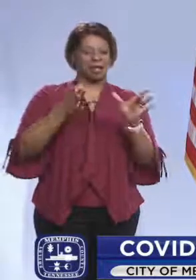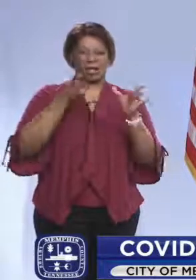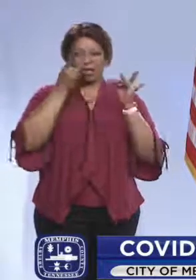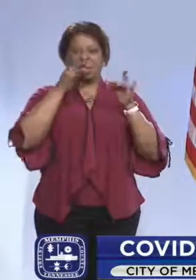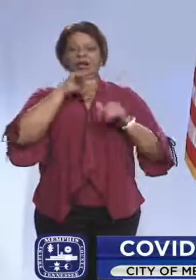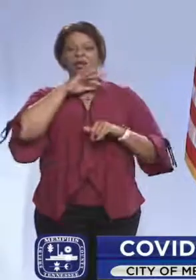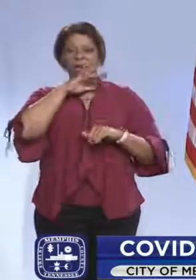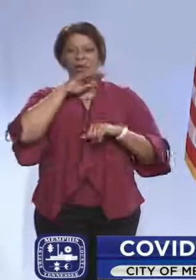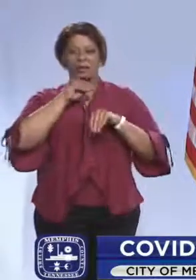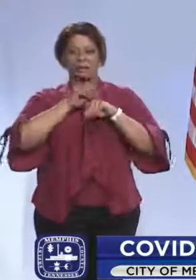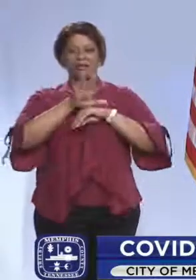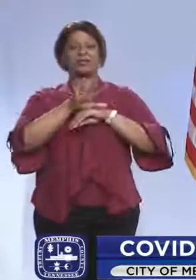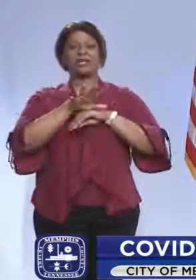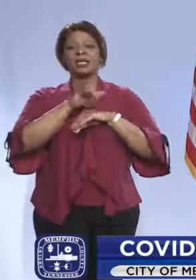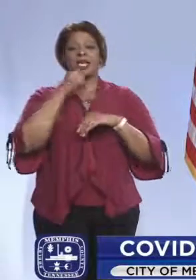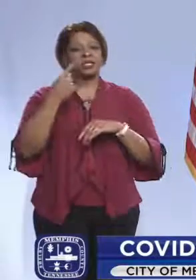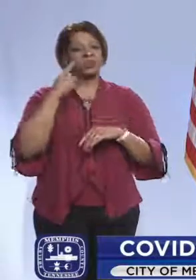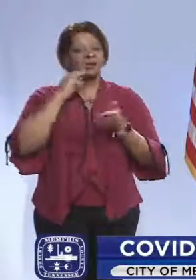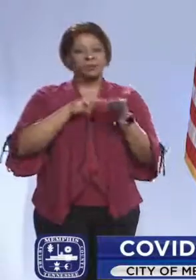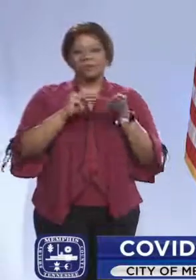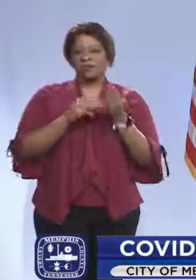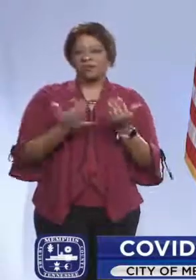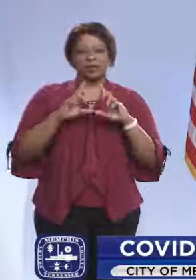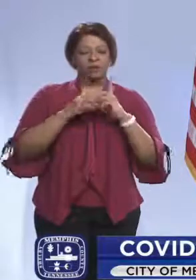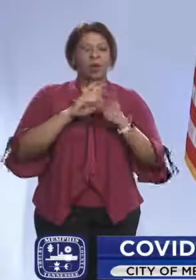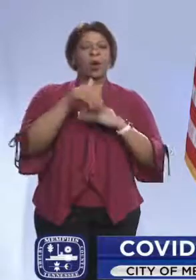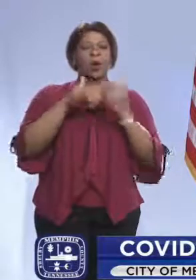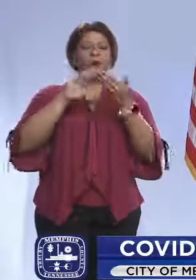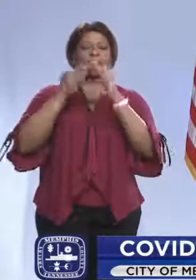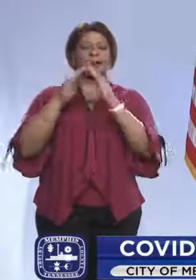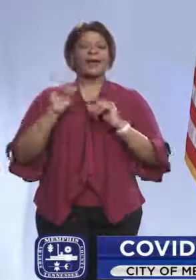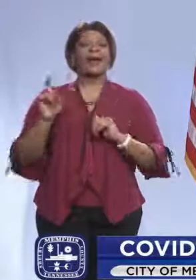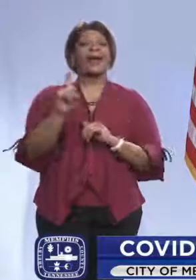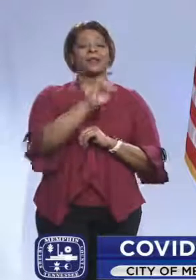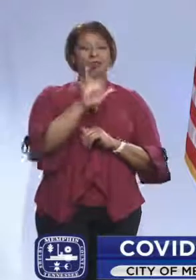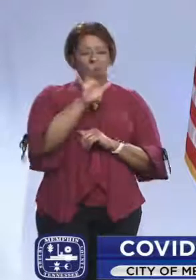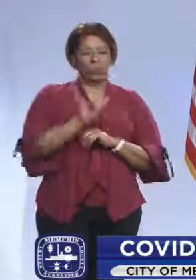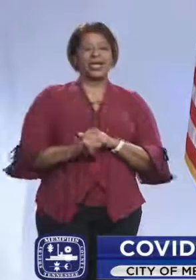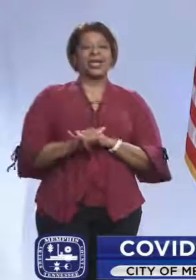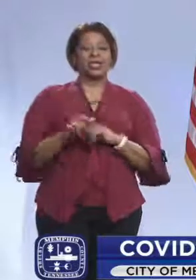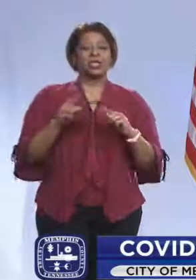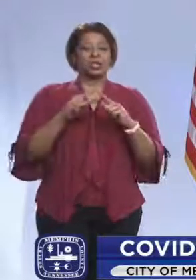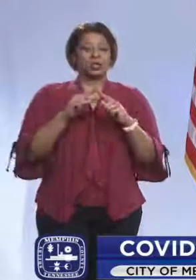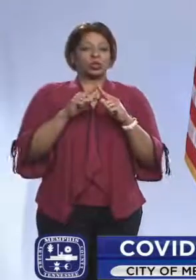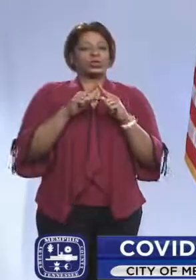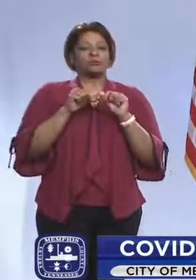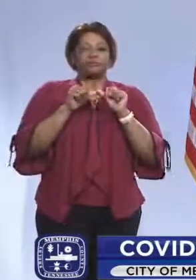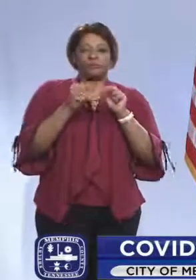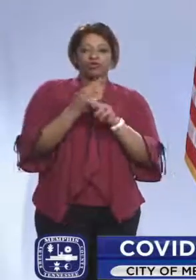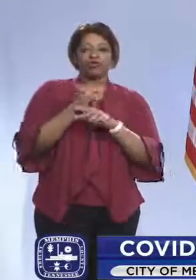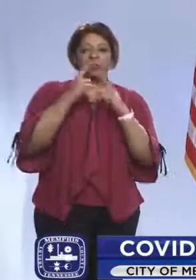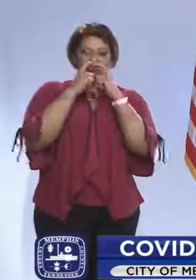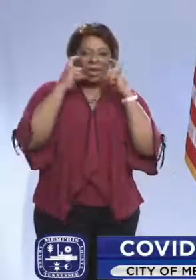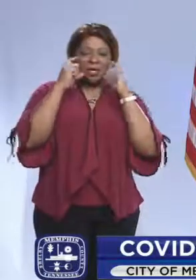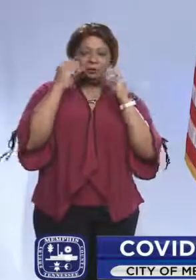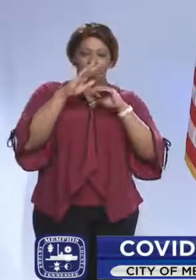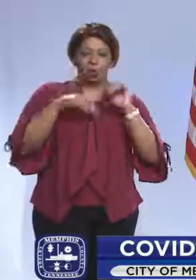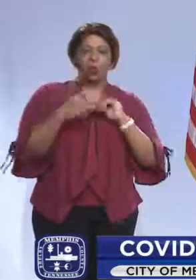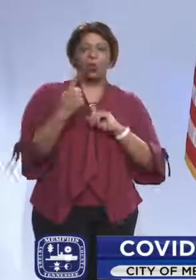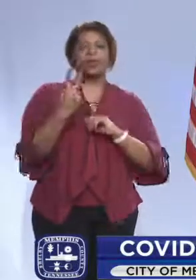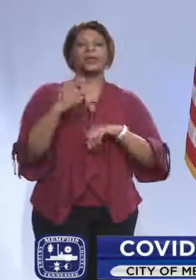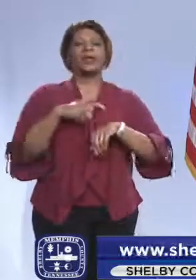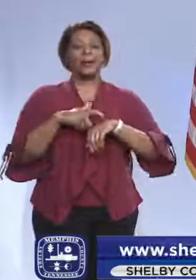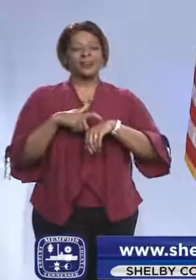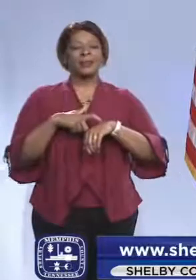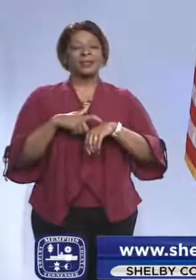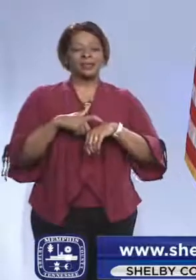so this is not just something for the Memphis Fire Department. All the community has been asked to do so, to stretch the supply of masks out.